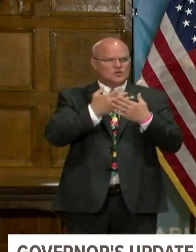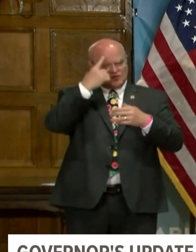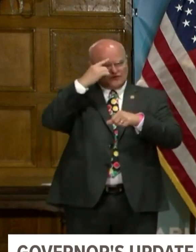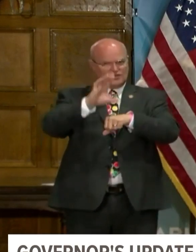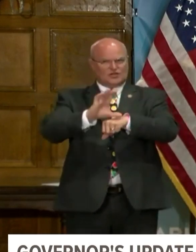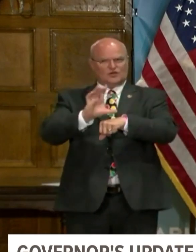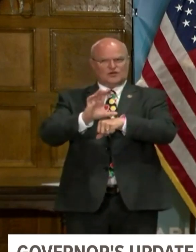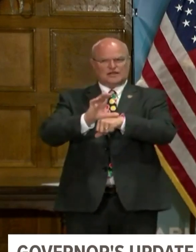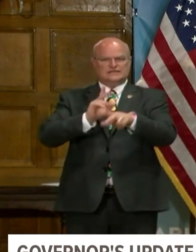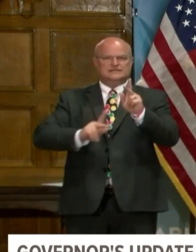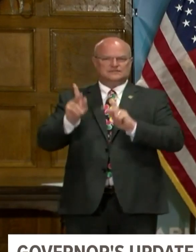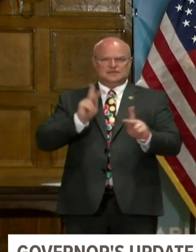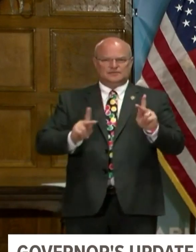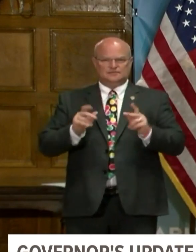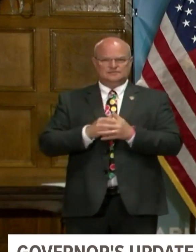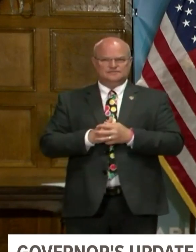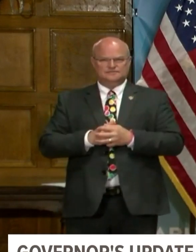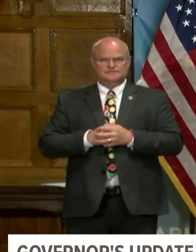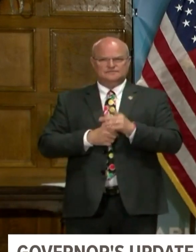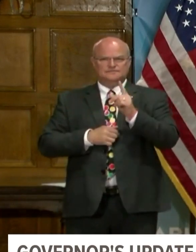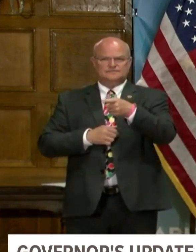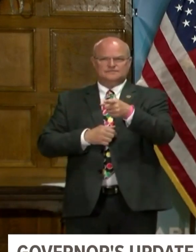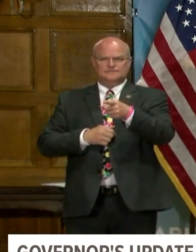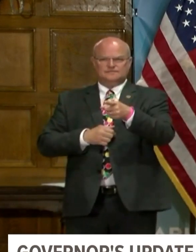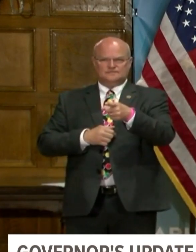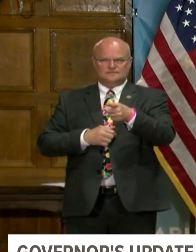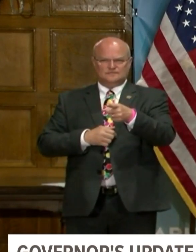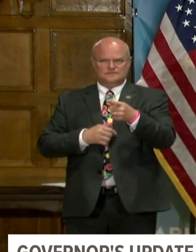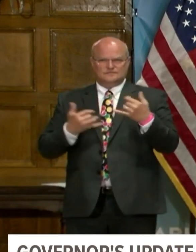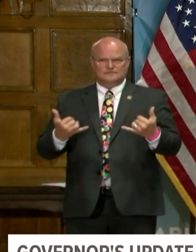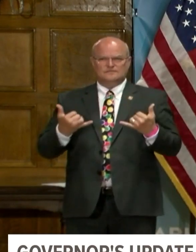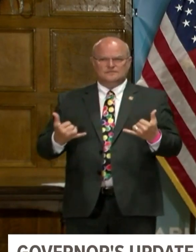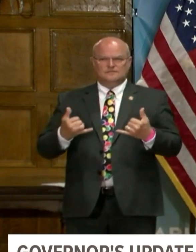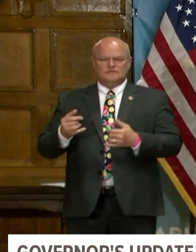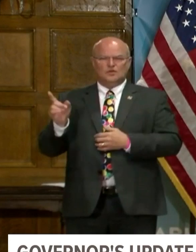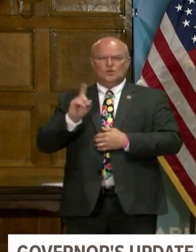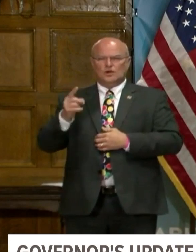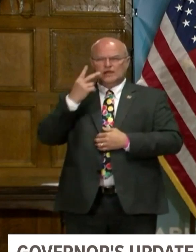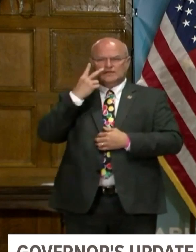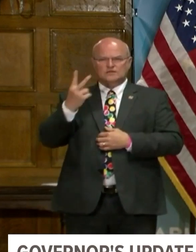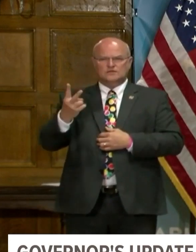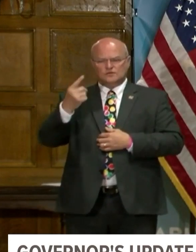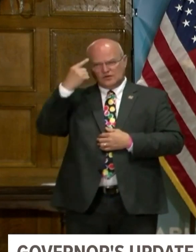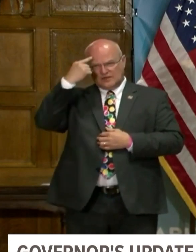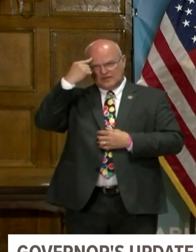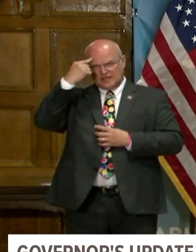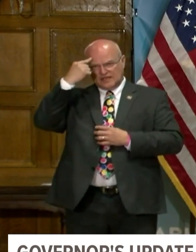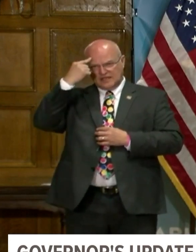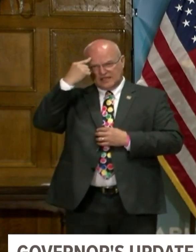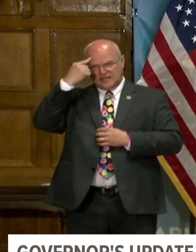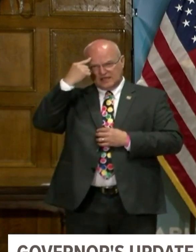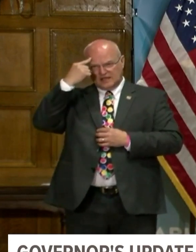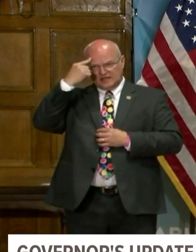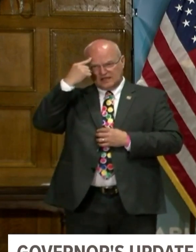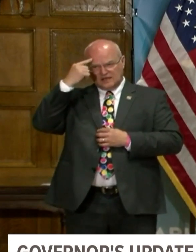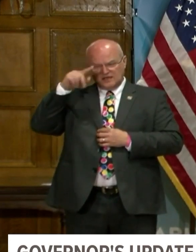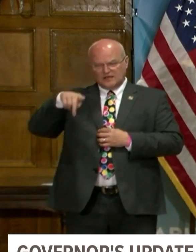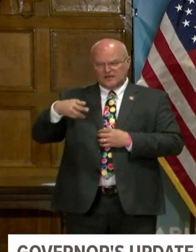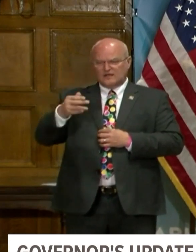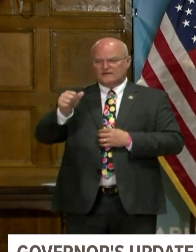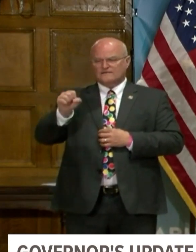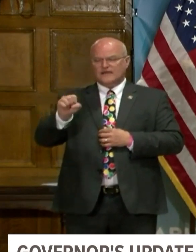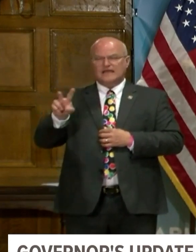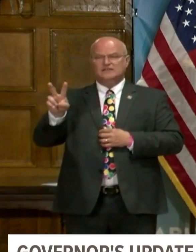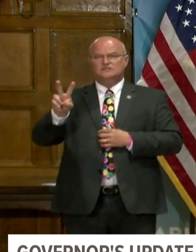the congregation. Yes? At this point, where do you think phase 2 of